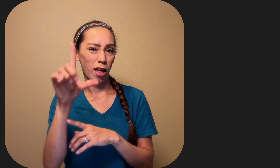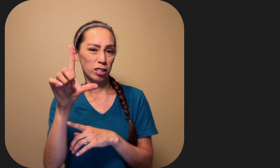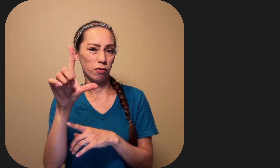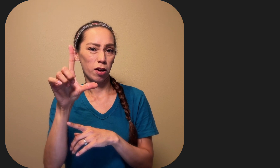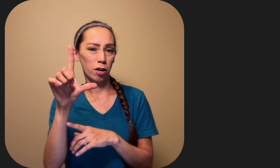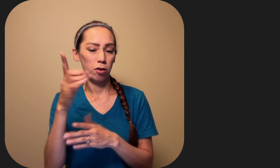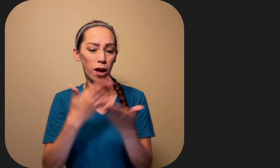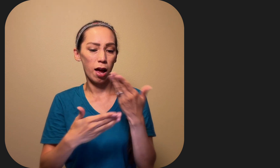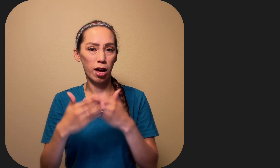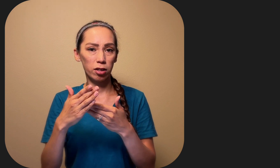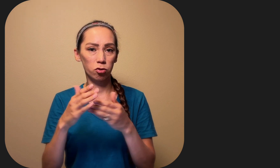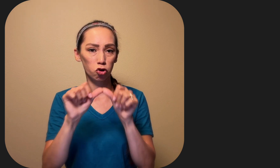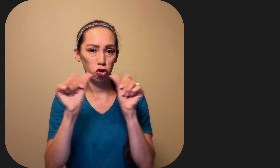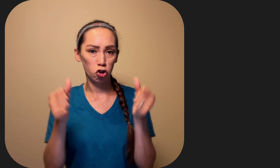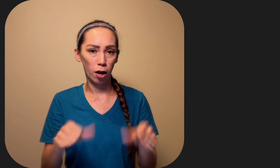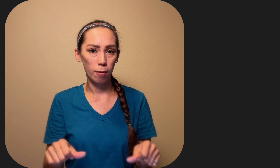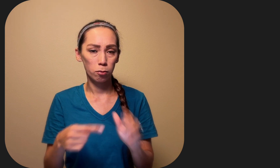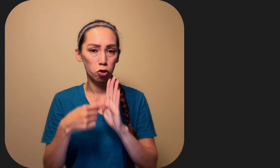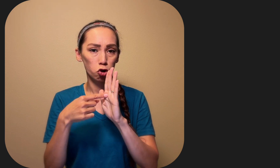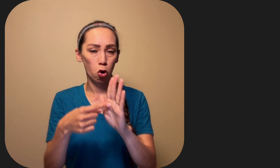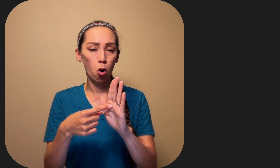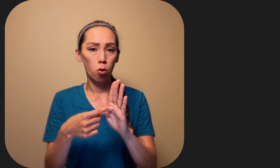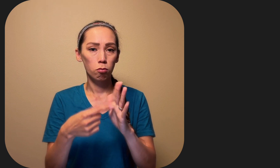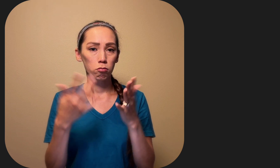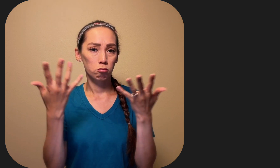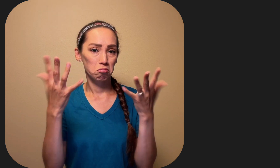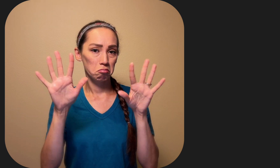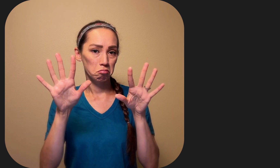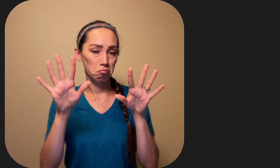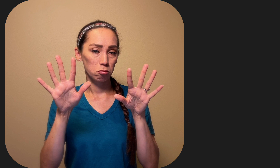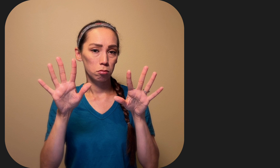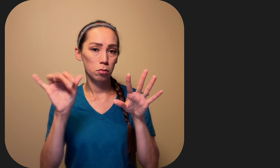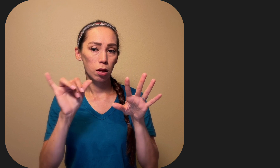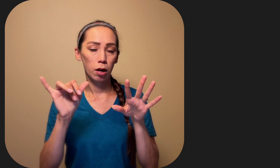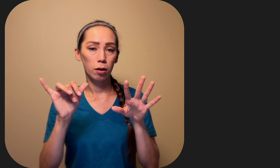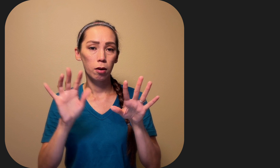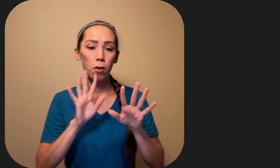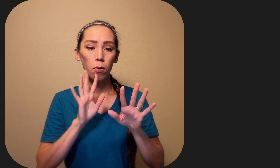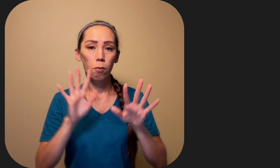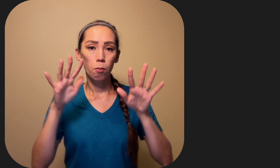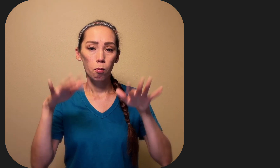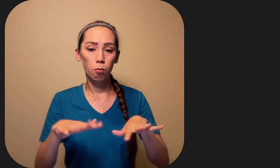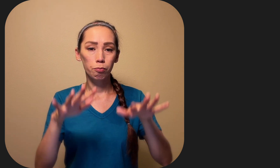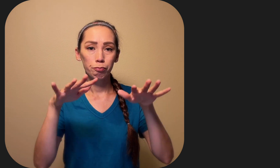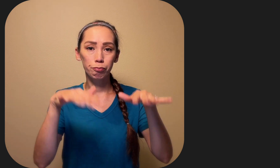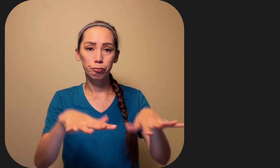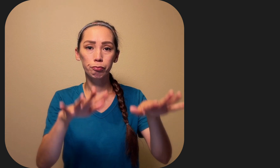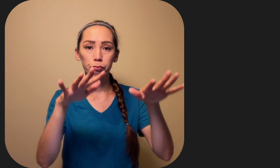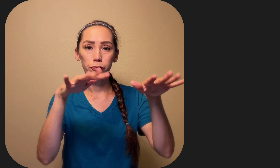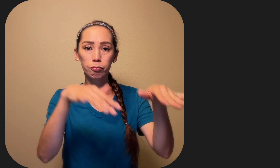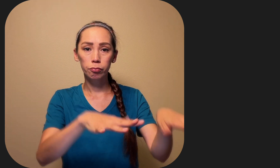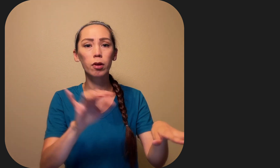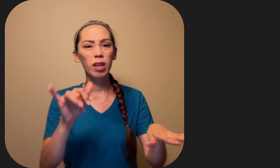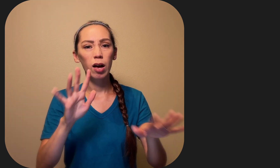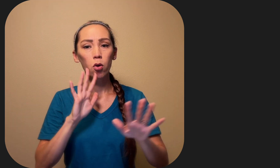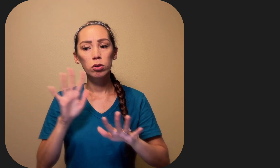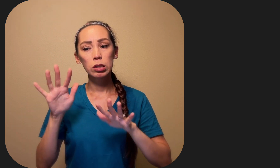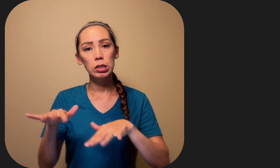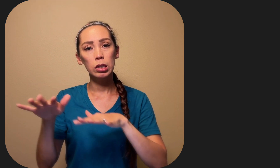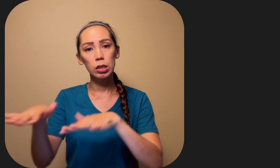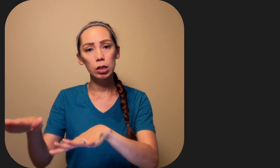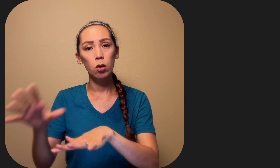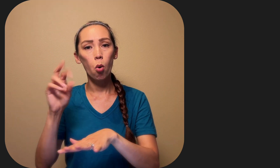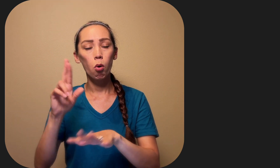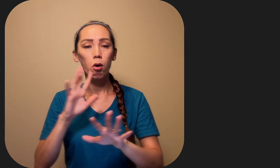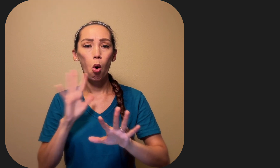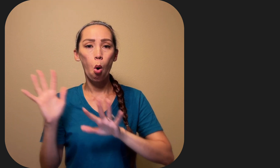this classifier, which is just a, hand shape that you're showing of what it is. So it's just like moving water